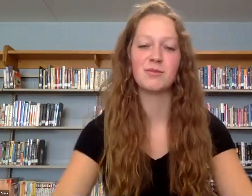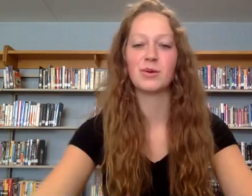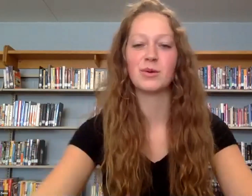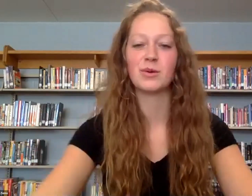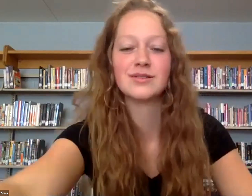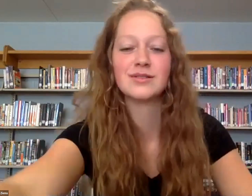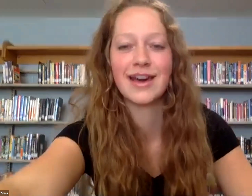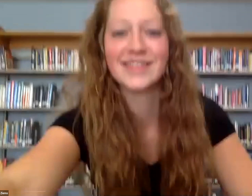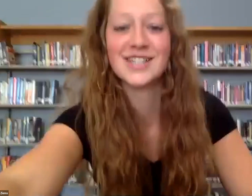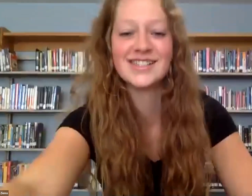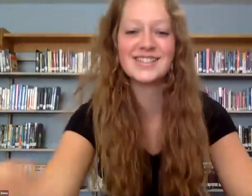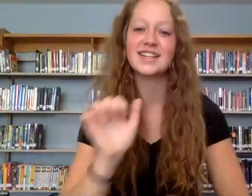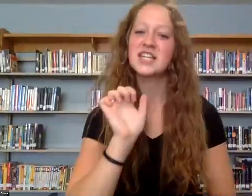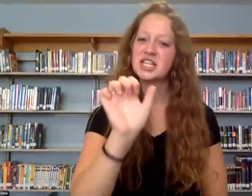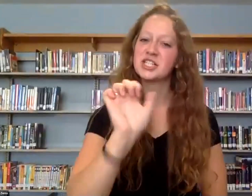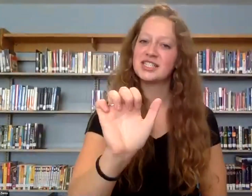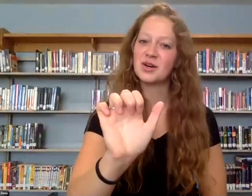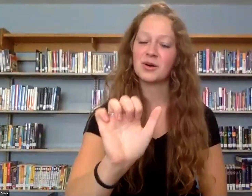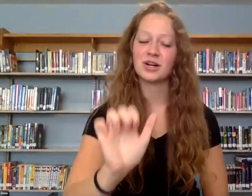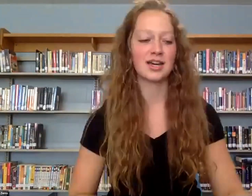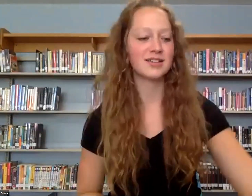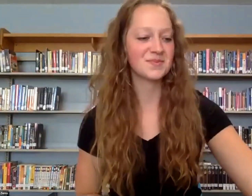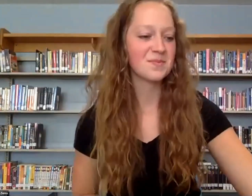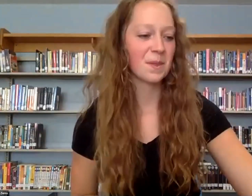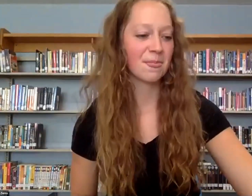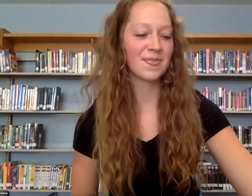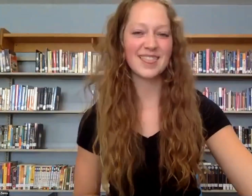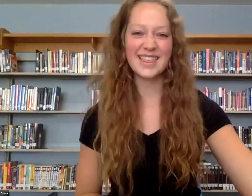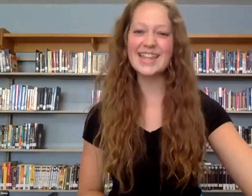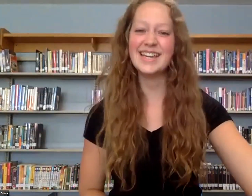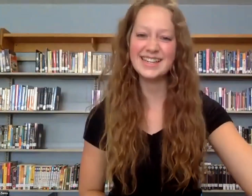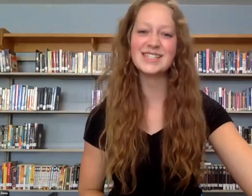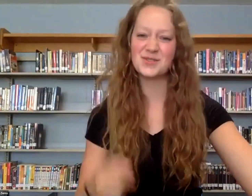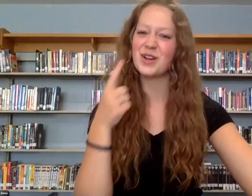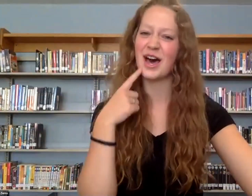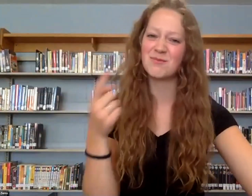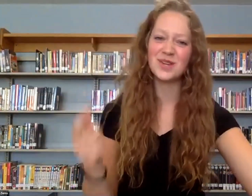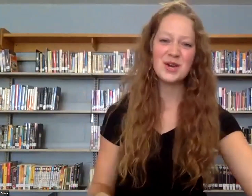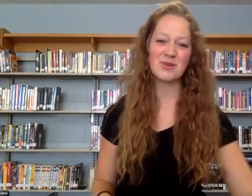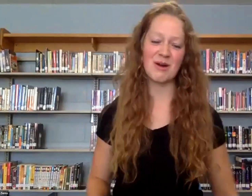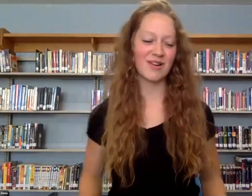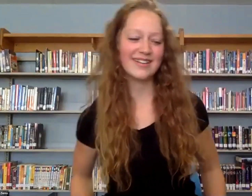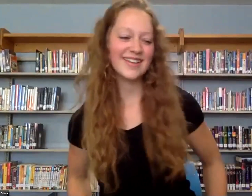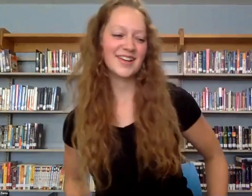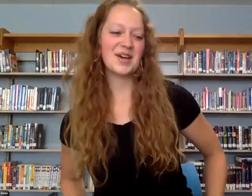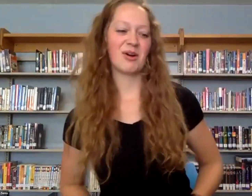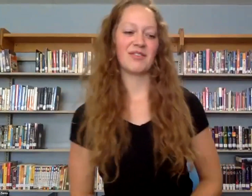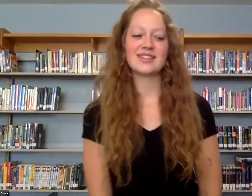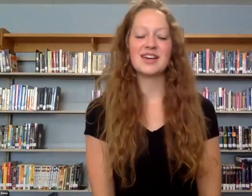people won't hear that. They'll just see the horn honking. Right, that's just for me. Honk, honk. Remember? Perfect.